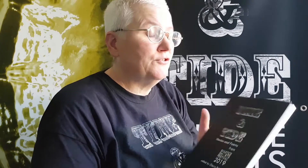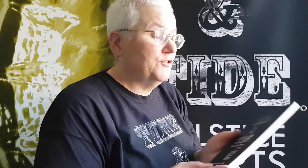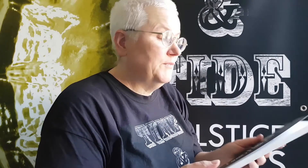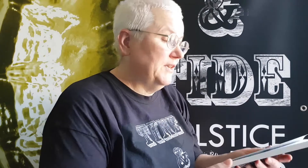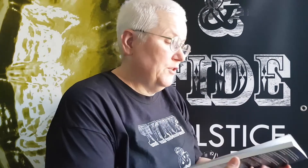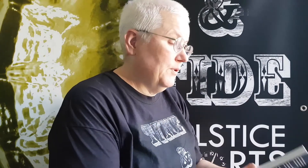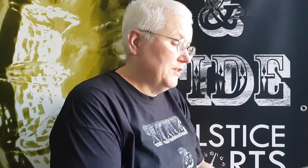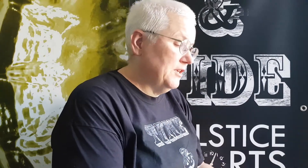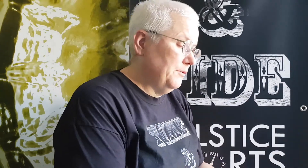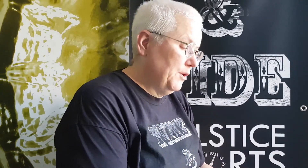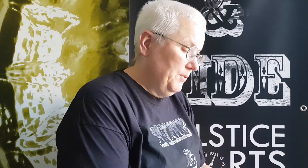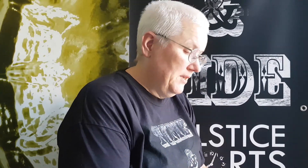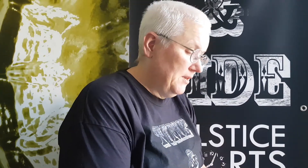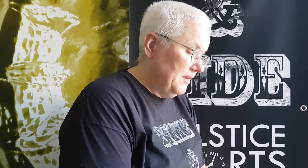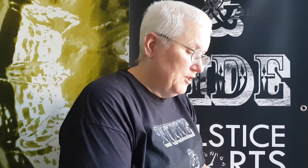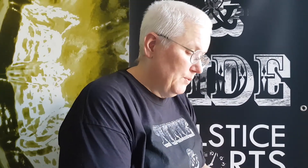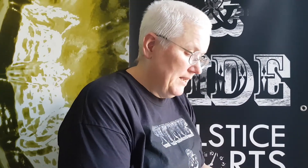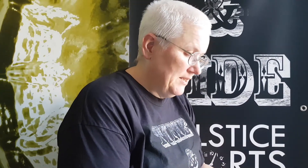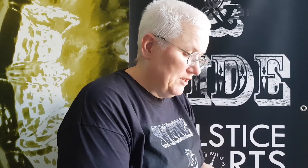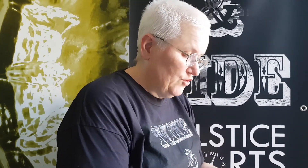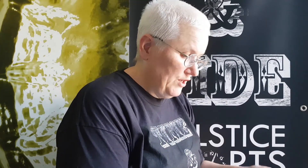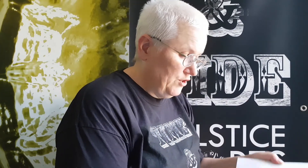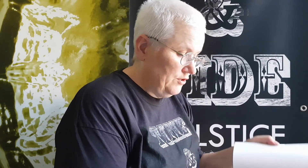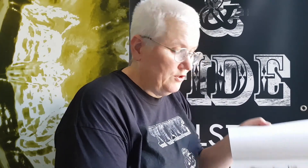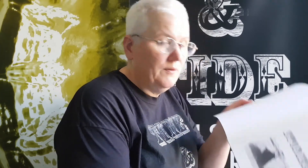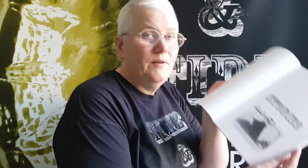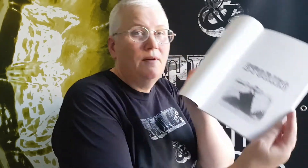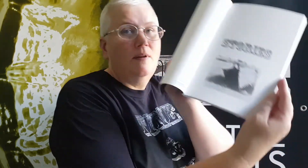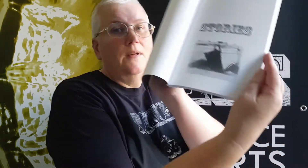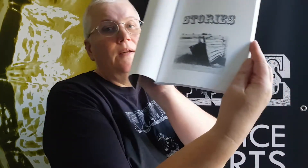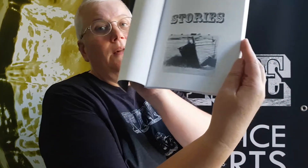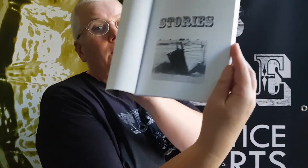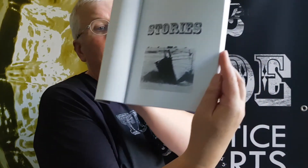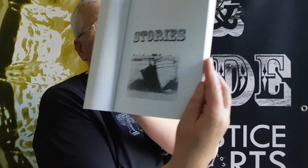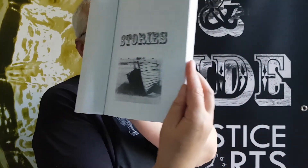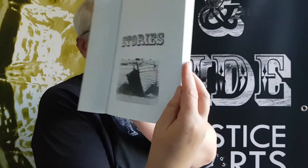from the other one until you open it. This one has illustrations.